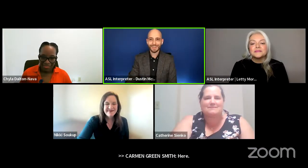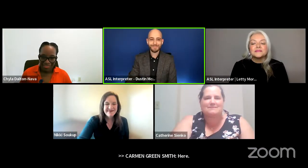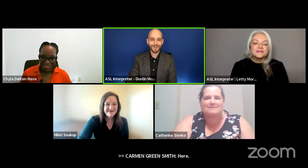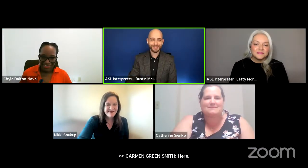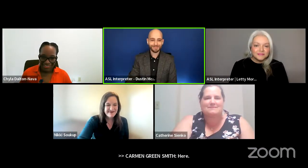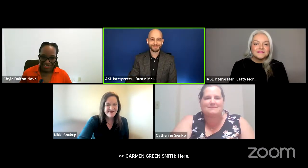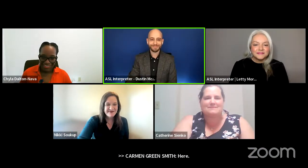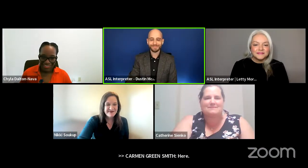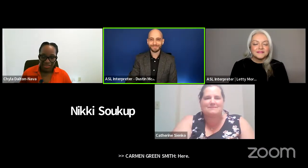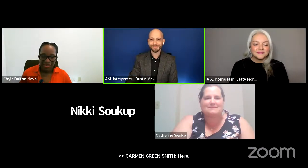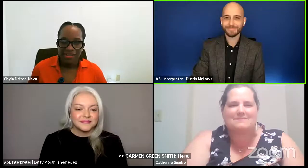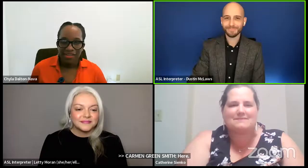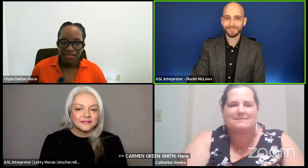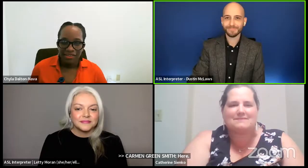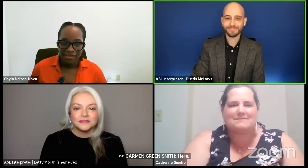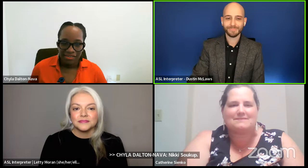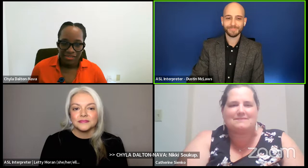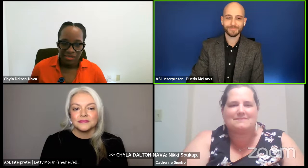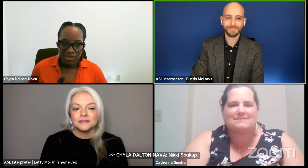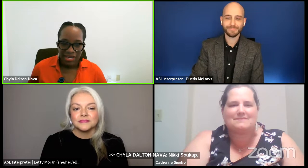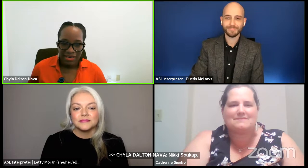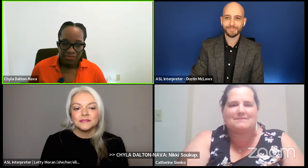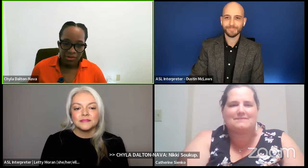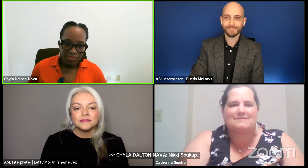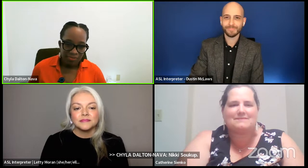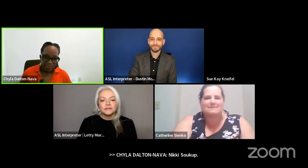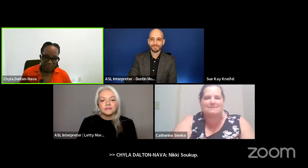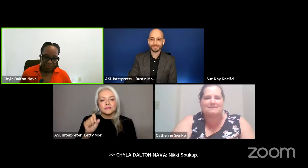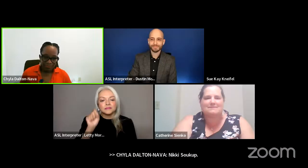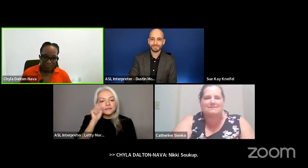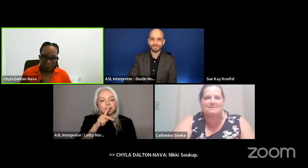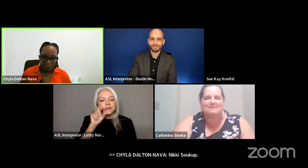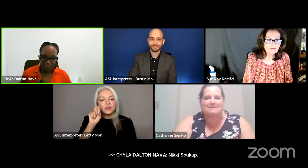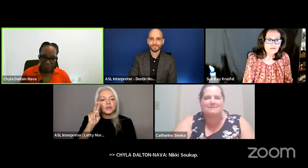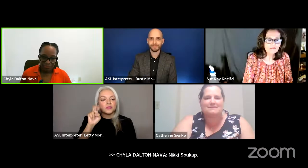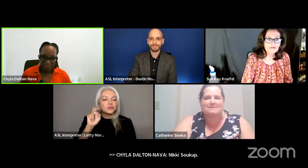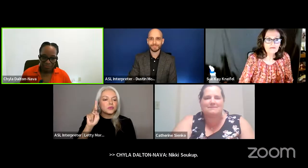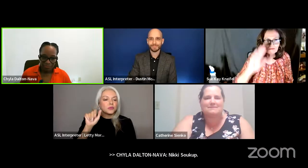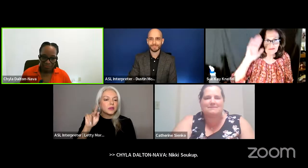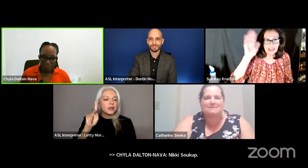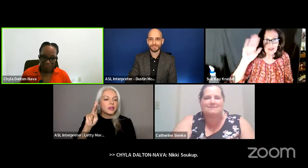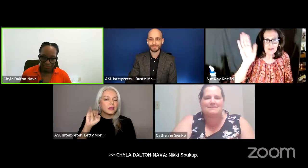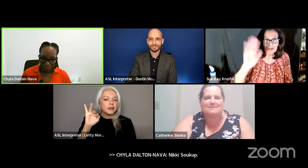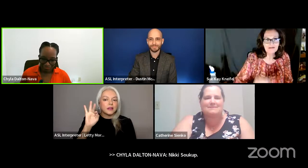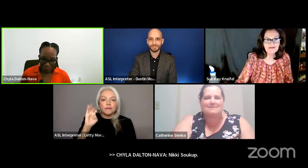Hi, I'm here. Sue K. Nipel.